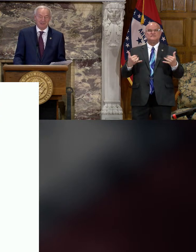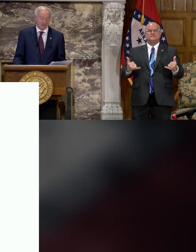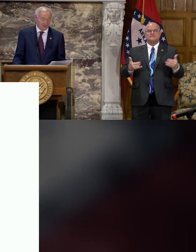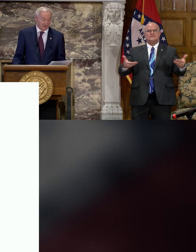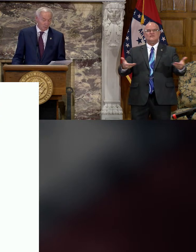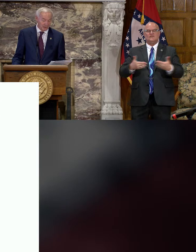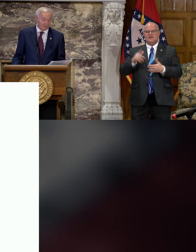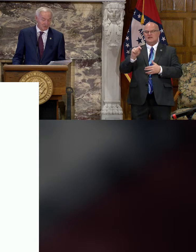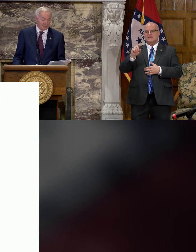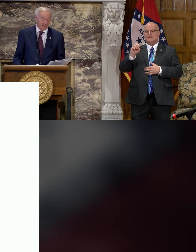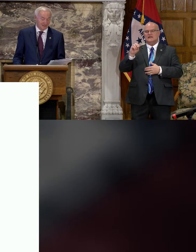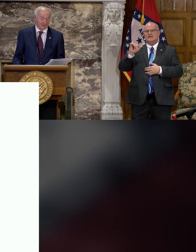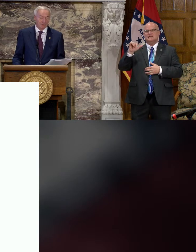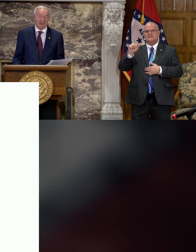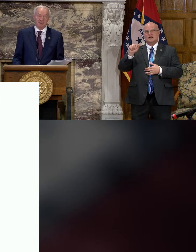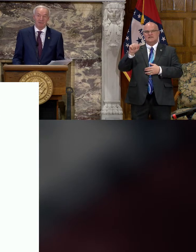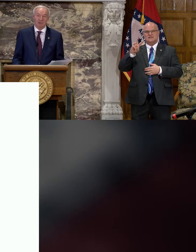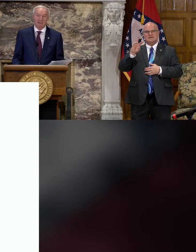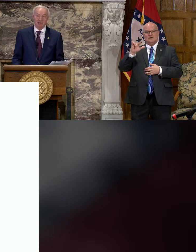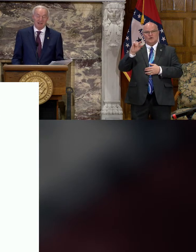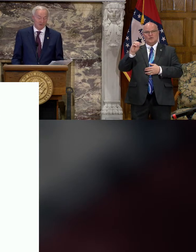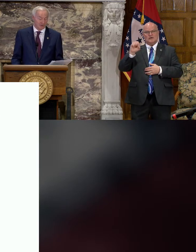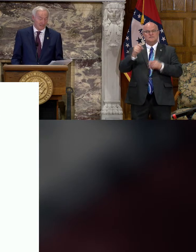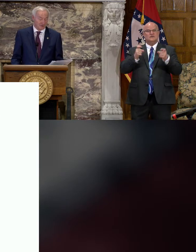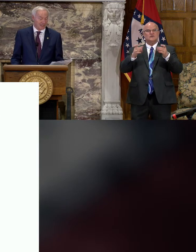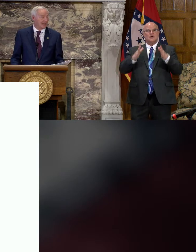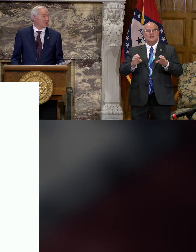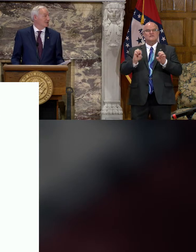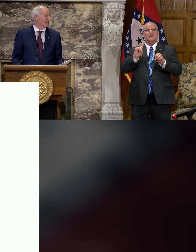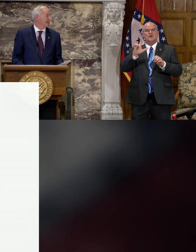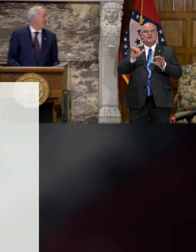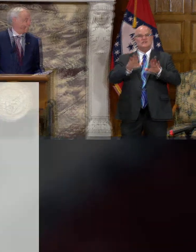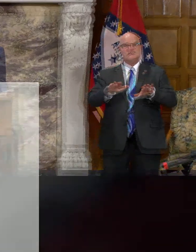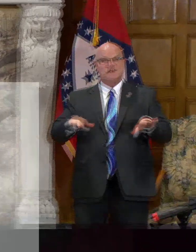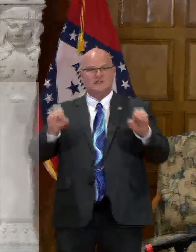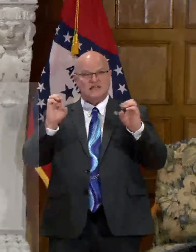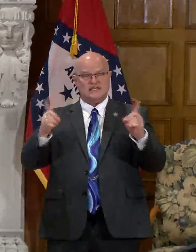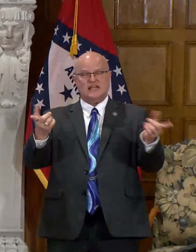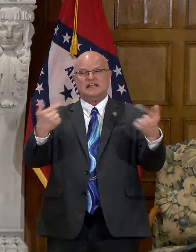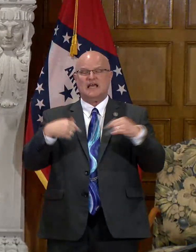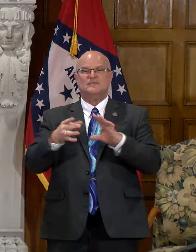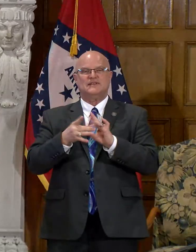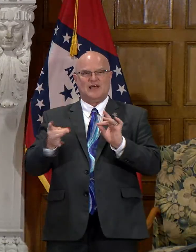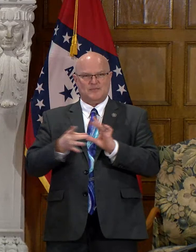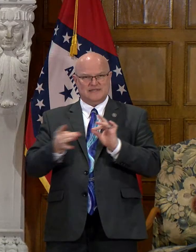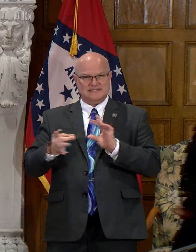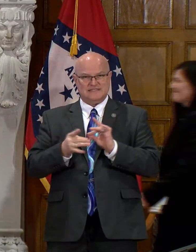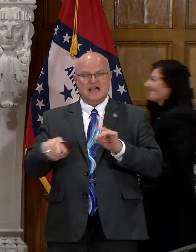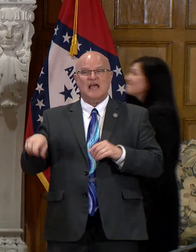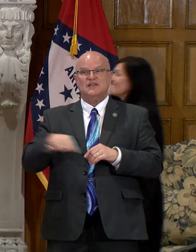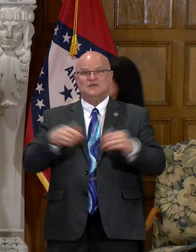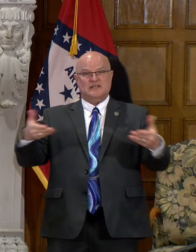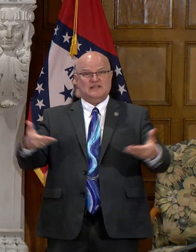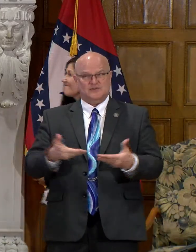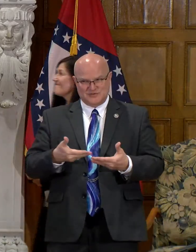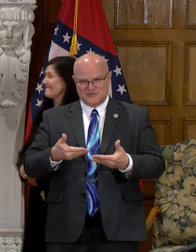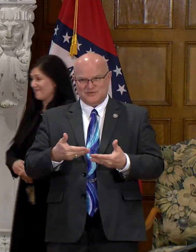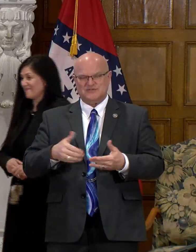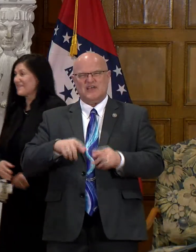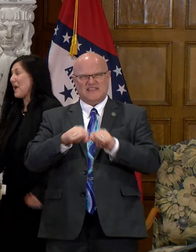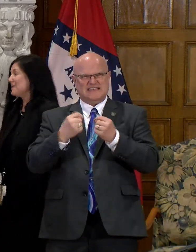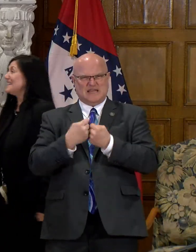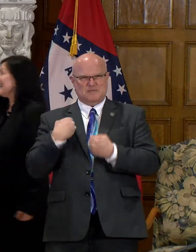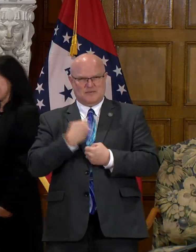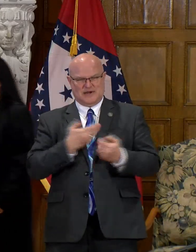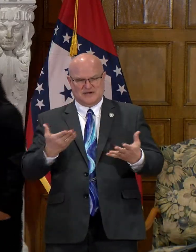me invite Tanya Williams, Director of Early Childhood Education, to come and make comments. And you will introduce your team